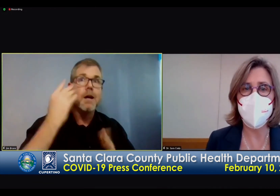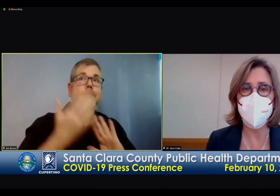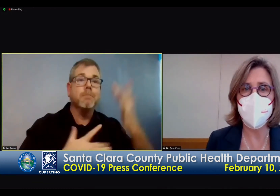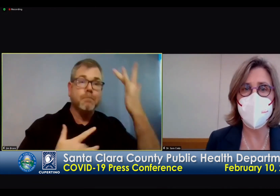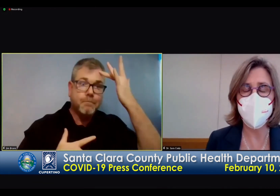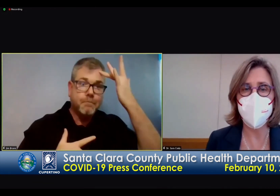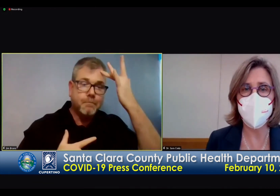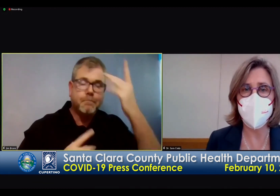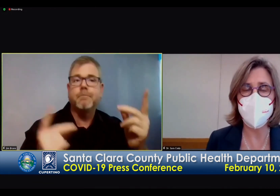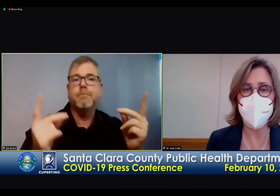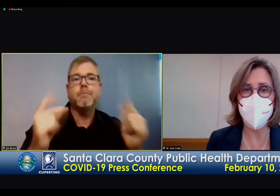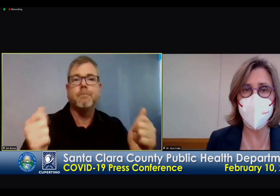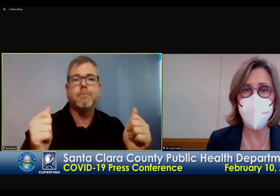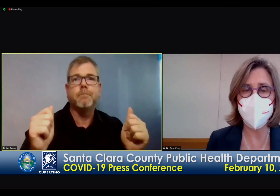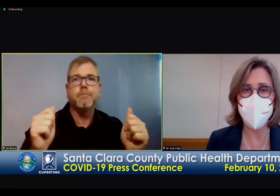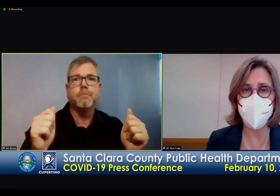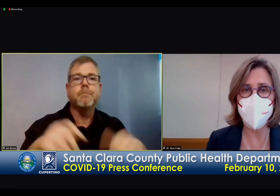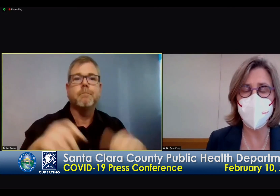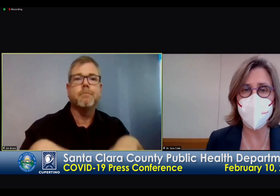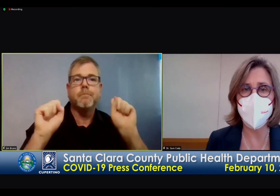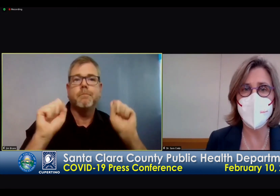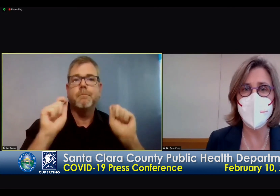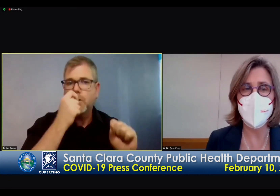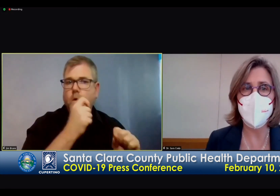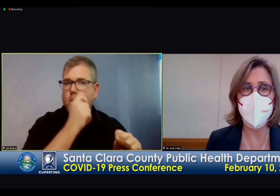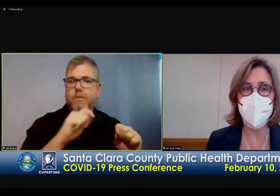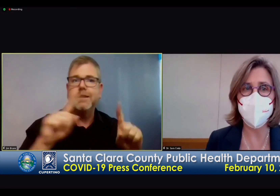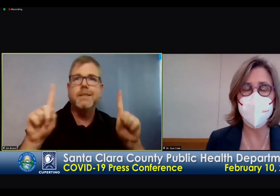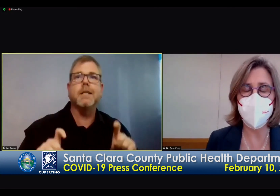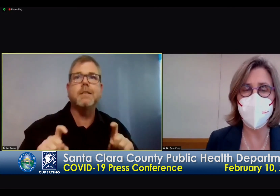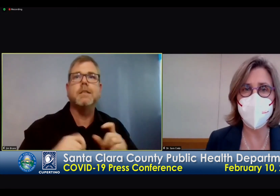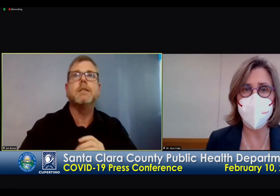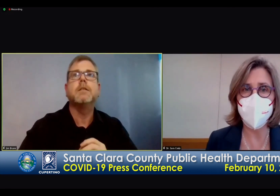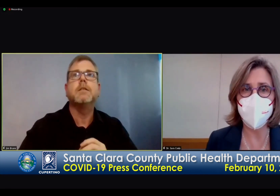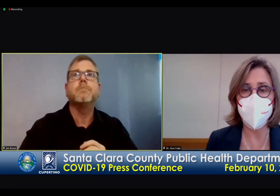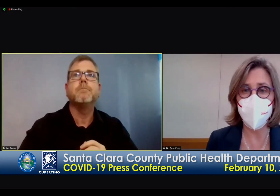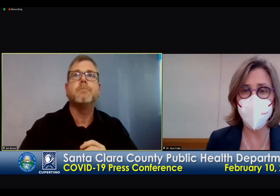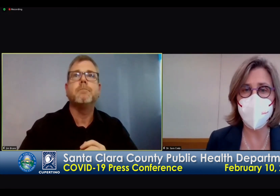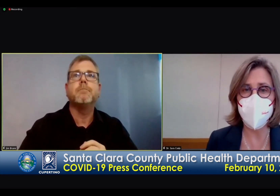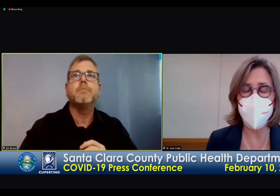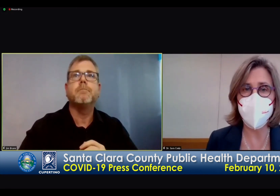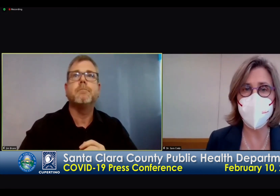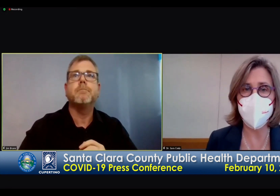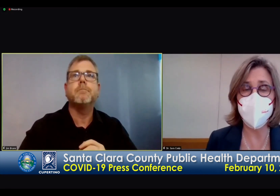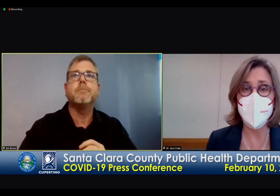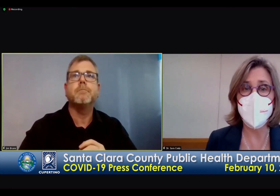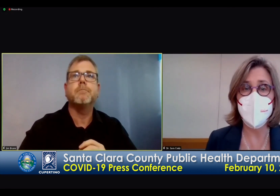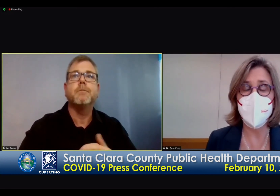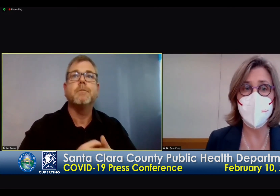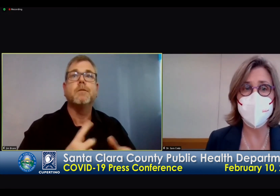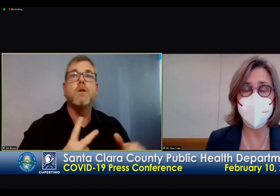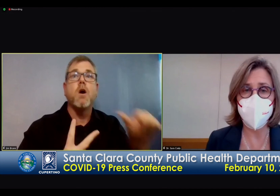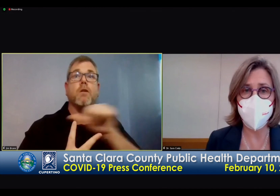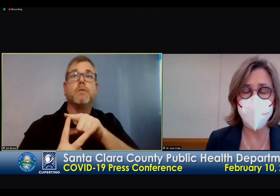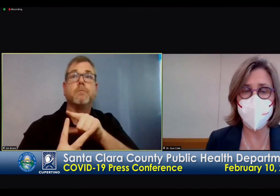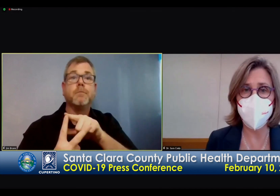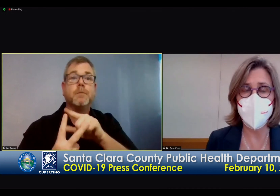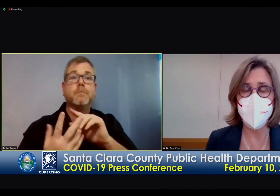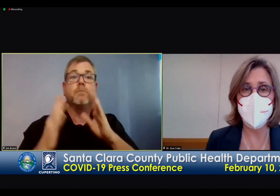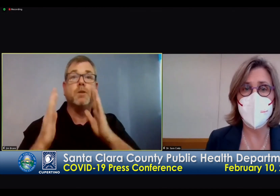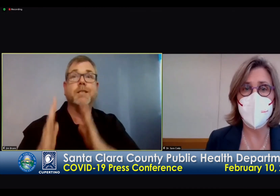a household contact, one household contact. That household contact also became ill, but wasn't